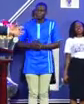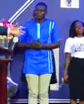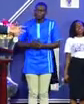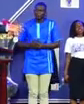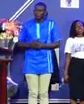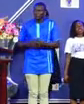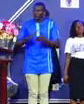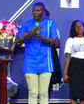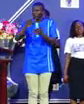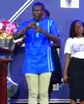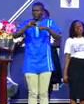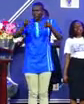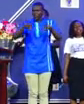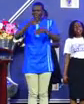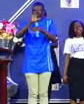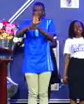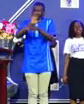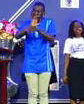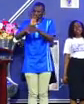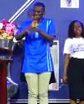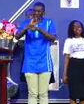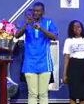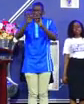fenange kanisa tugenda kutakabana.